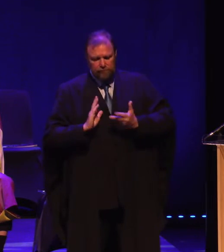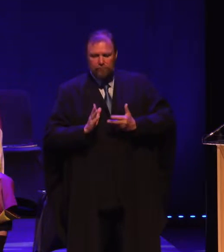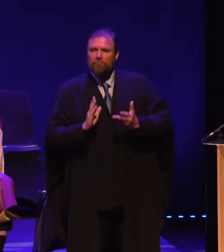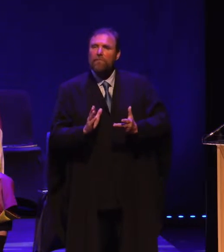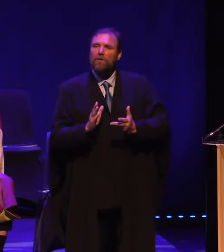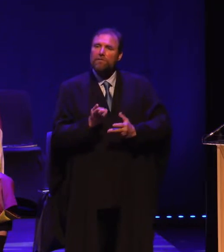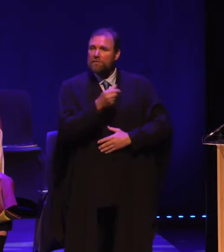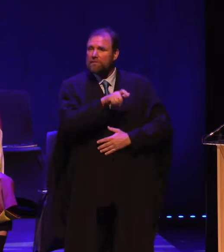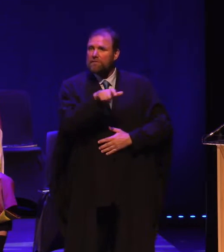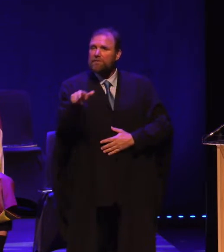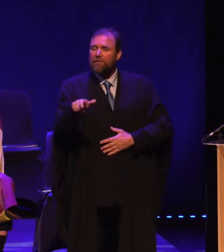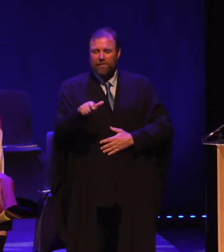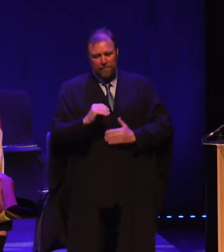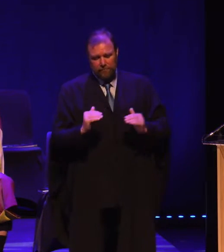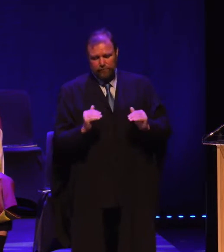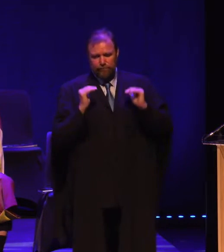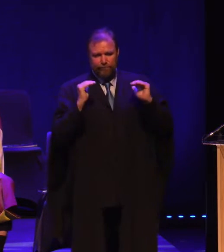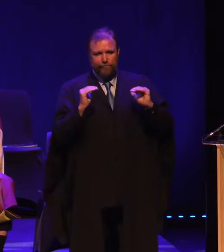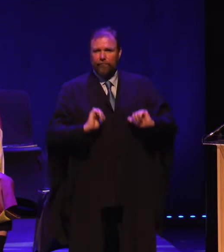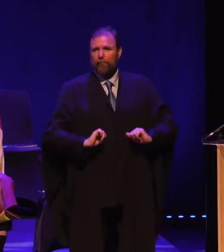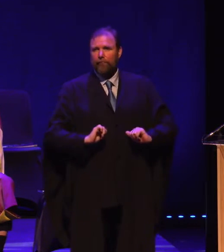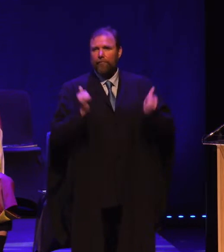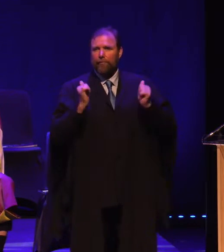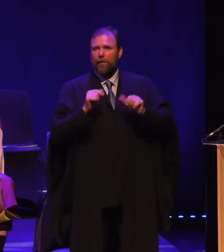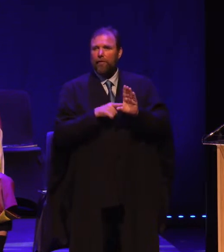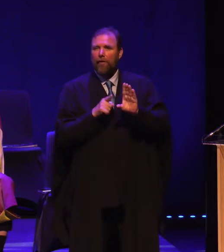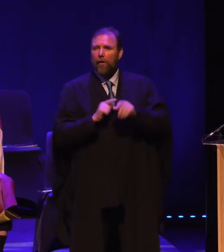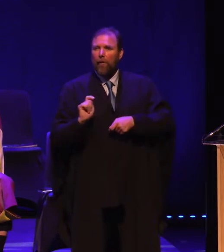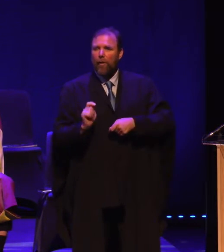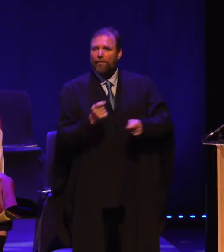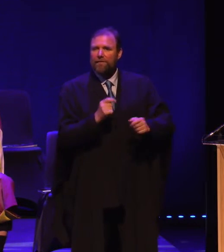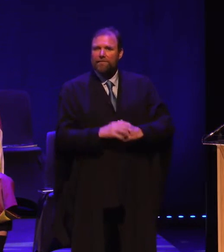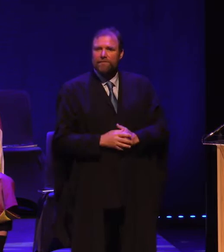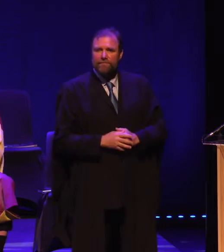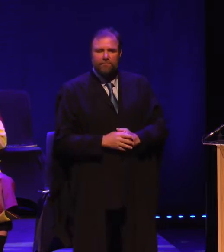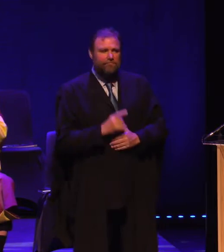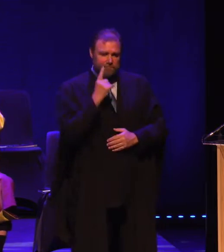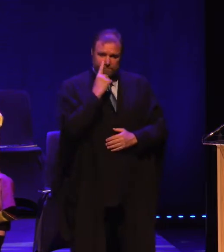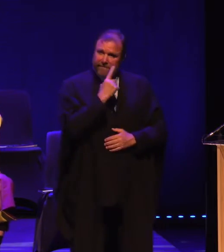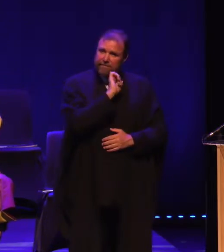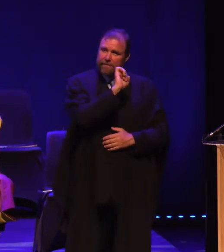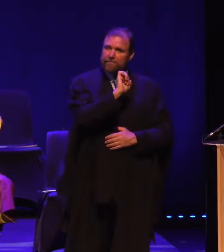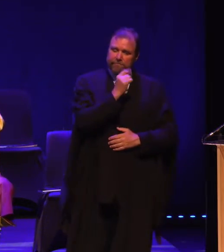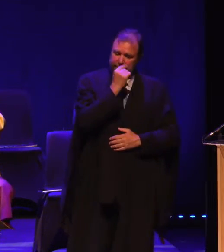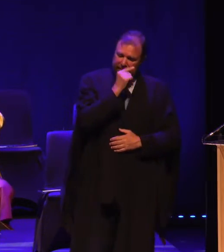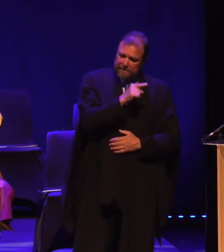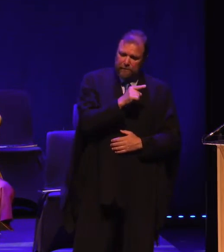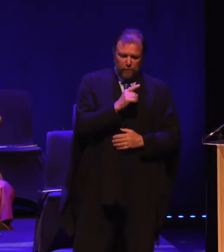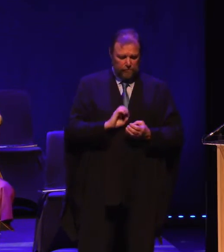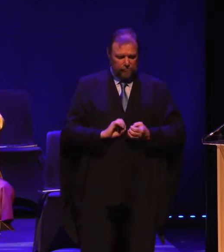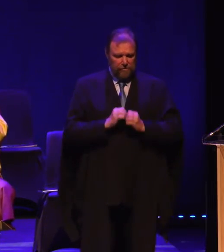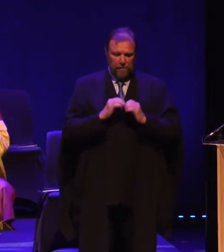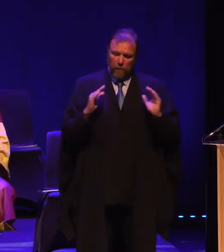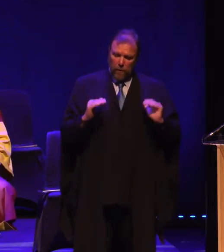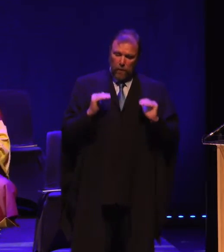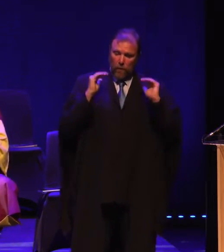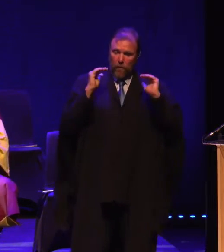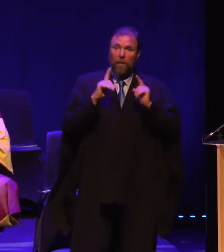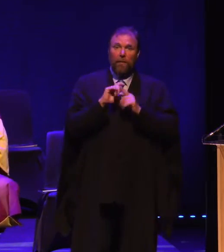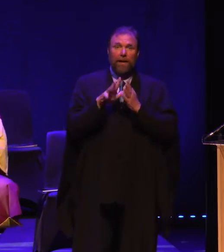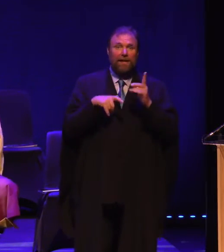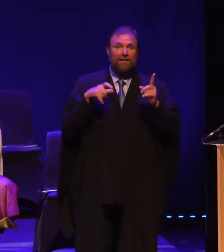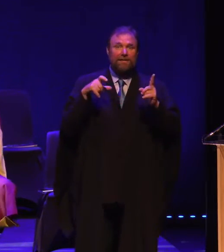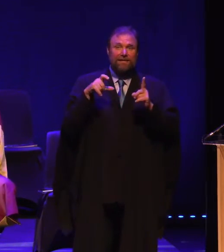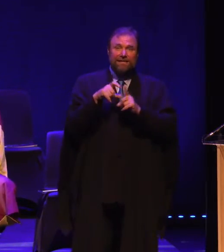country's most talented young golfers. It is testament to James's abilities that he was able to produce a high-quality PhD thesis